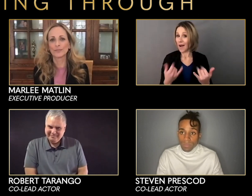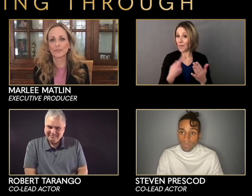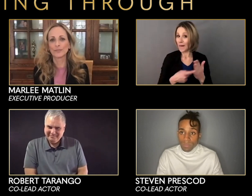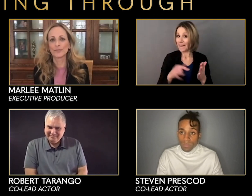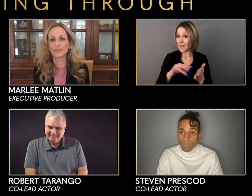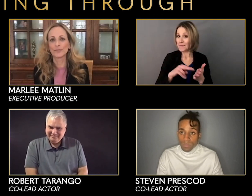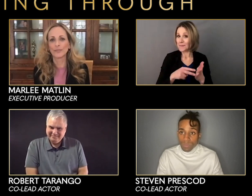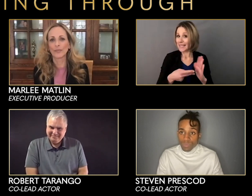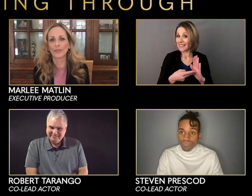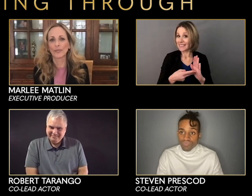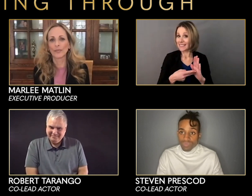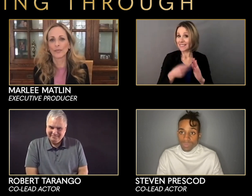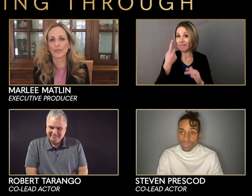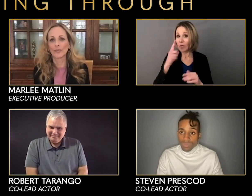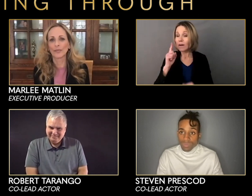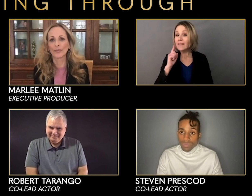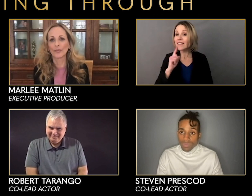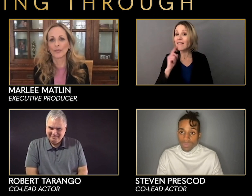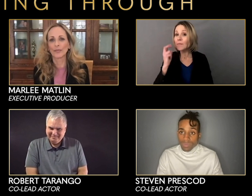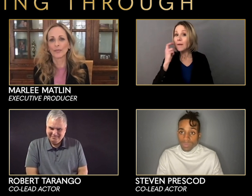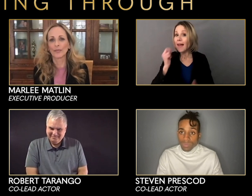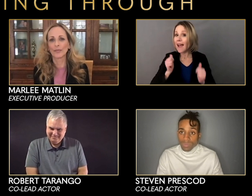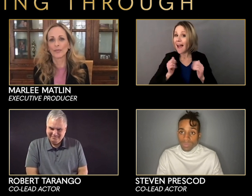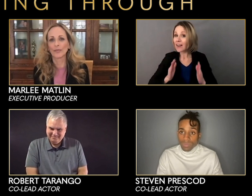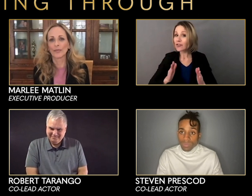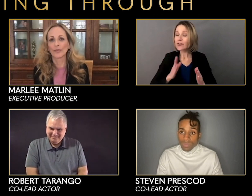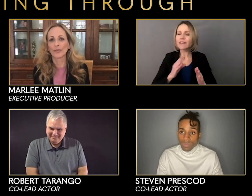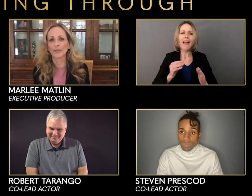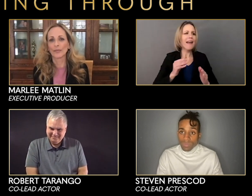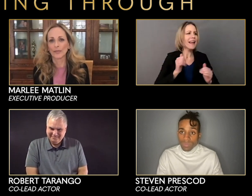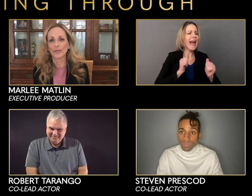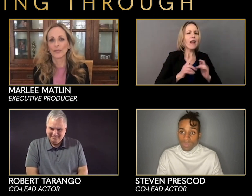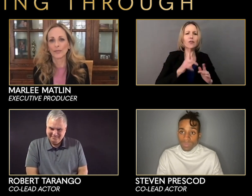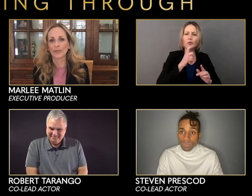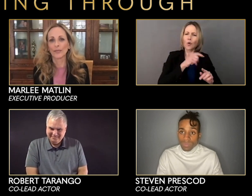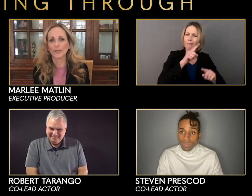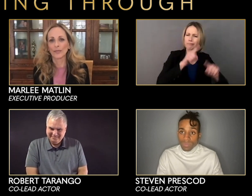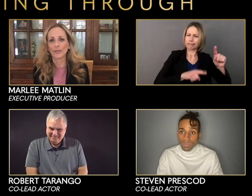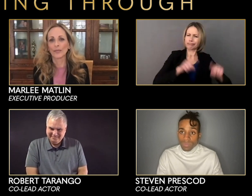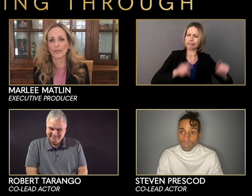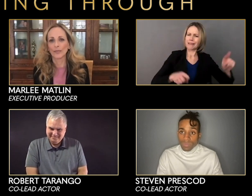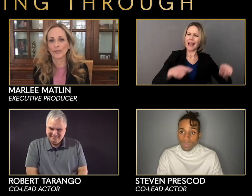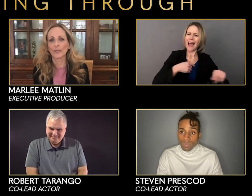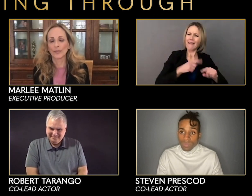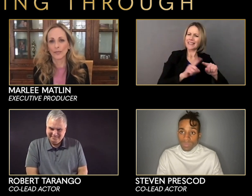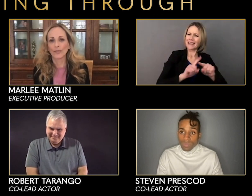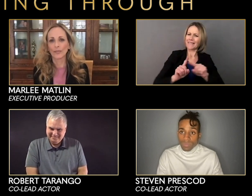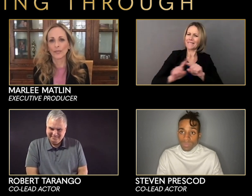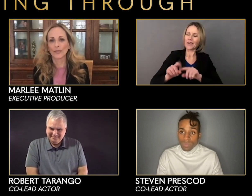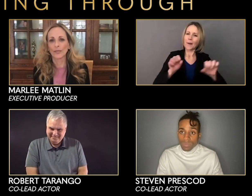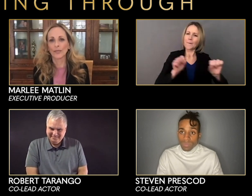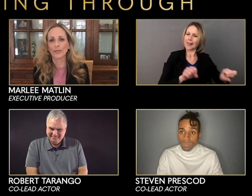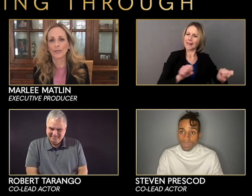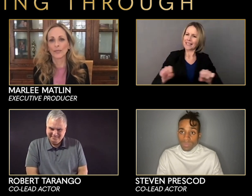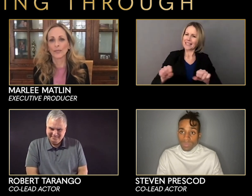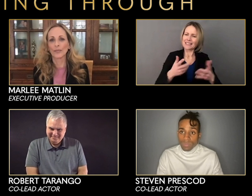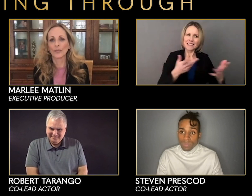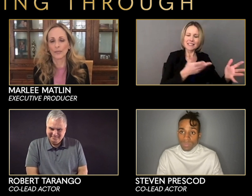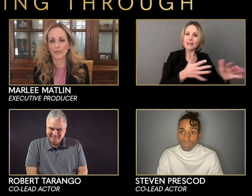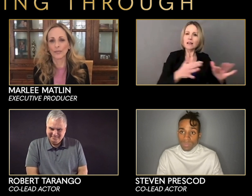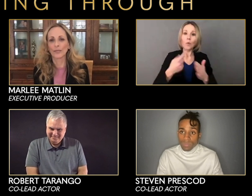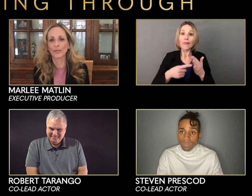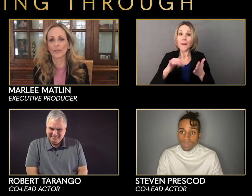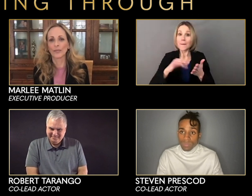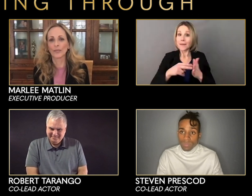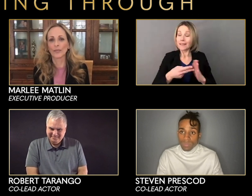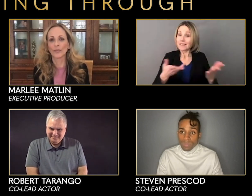for deafblind actors and actors with different abilities, because if